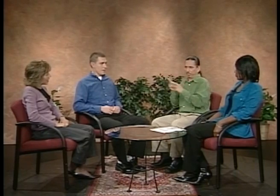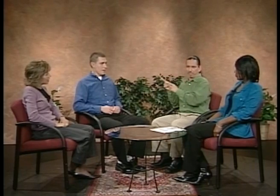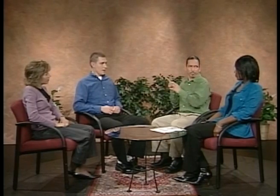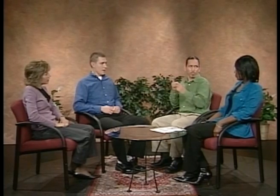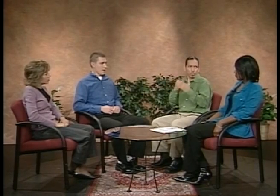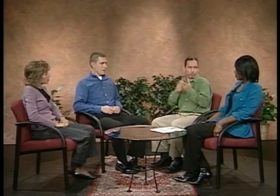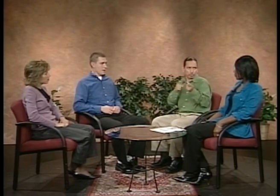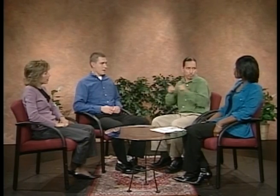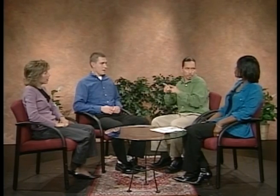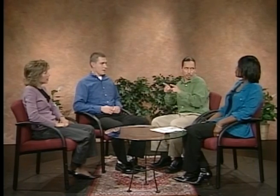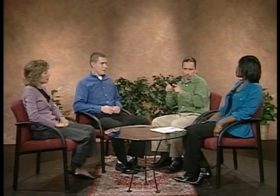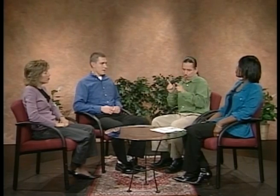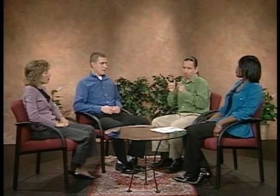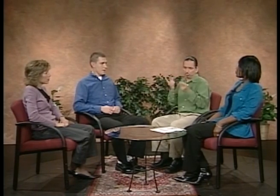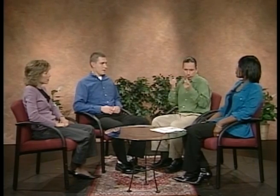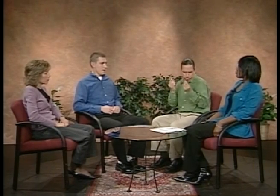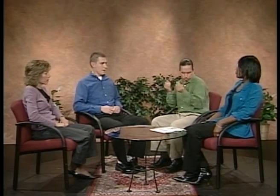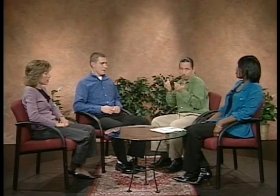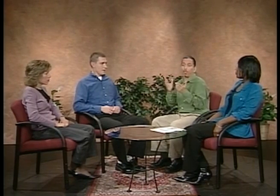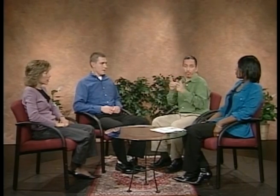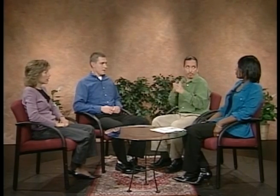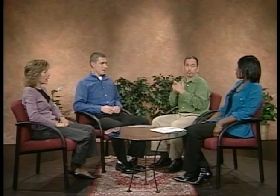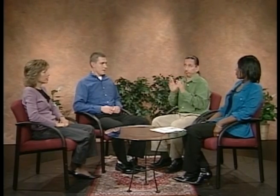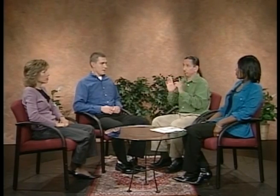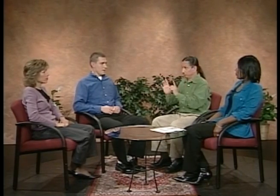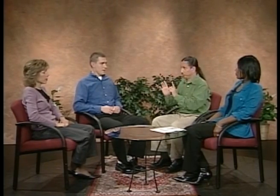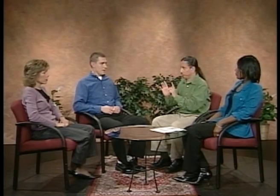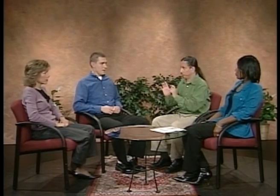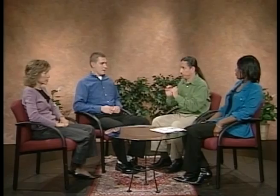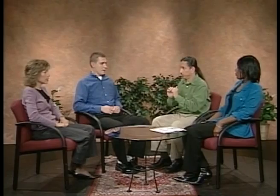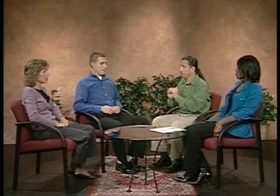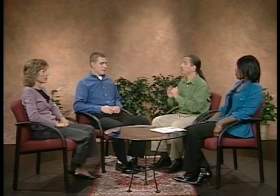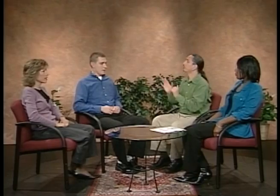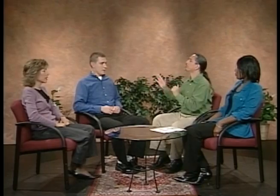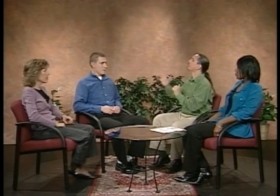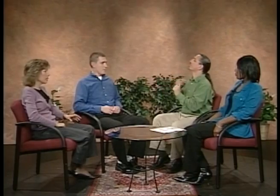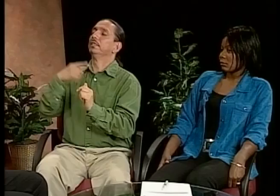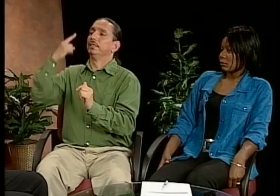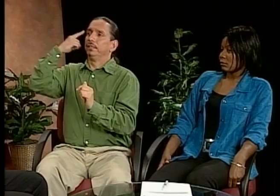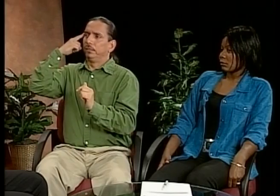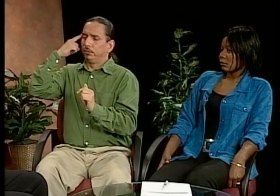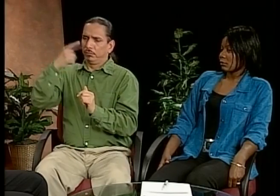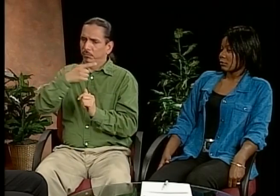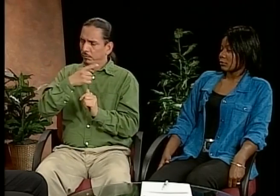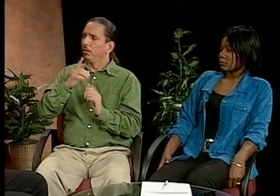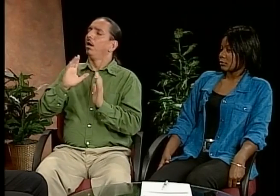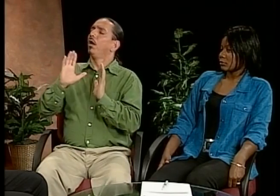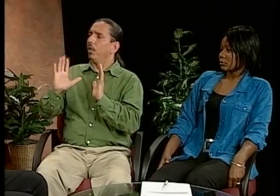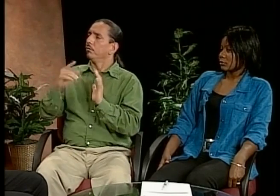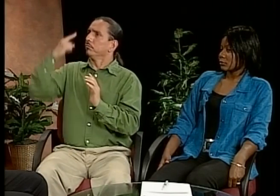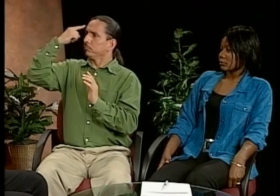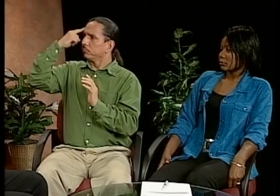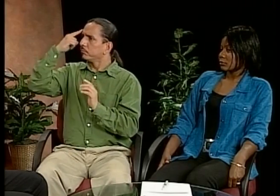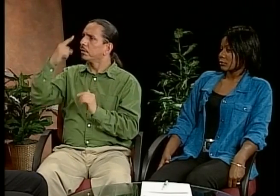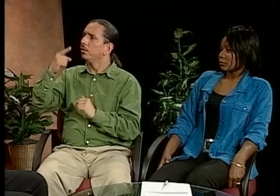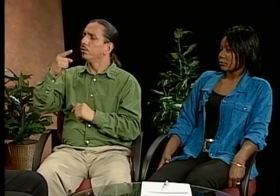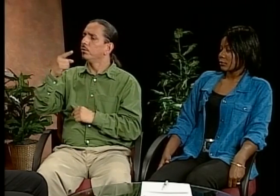And if I could just explain a little bit what's going on, and what I'd like to do first is fill him in on the process, and then once I get that explanation